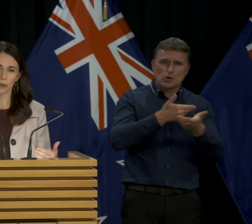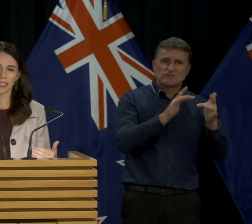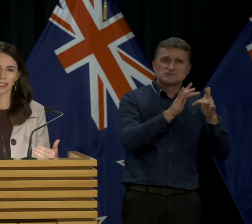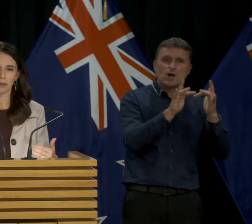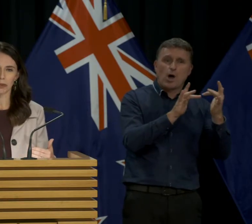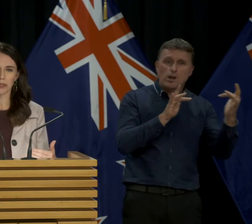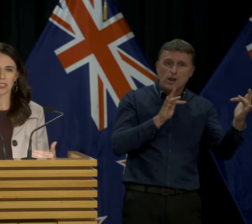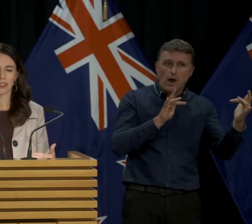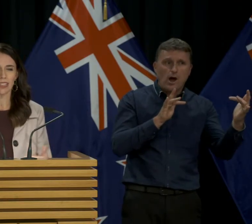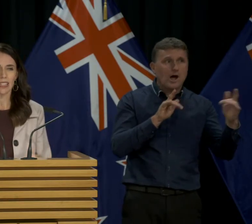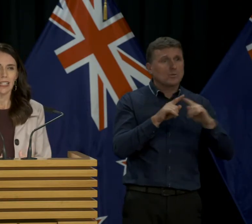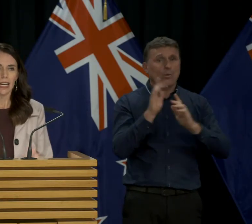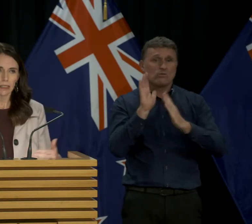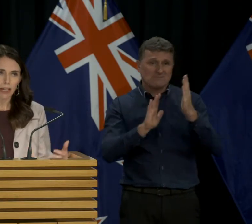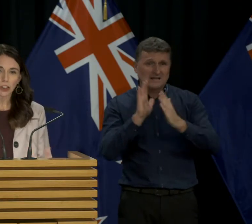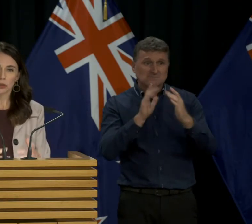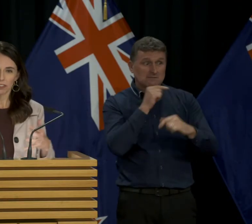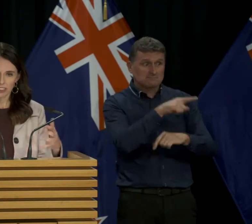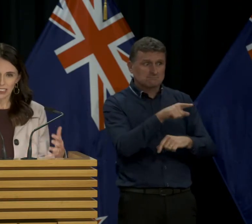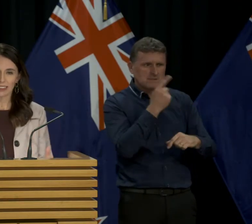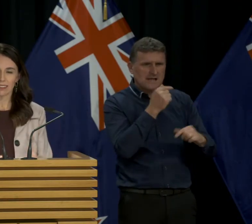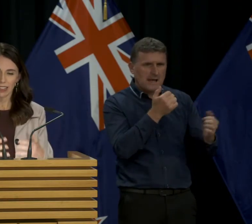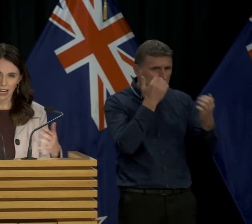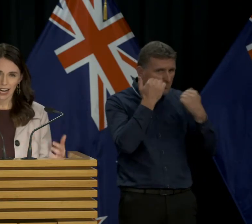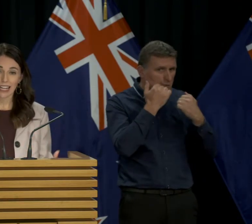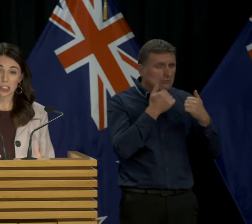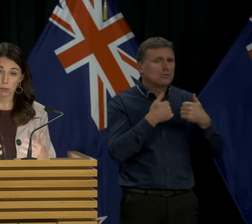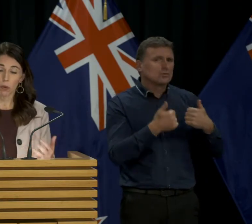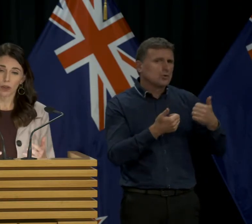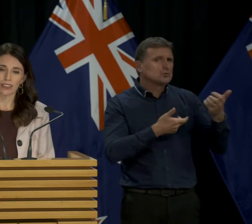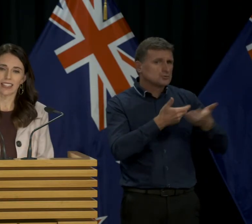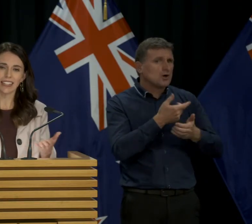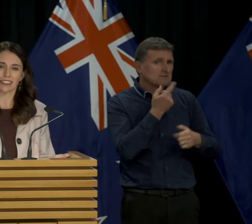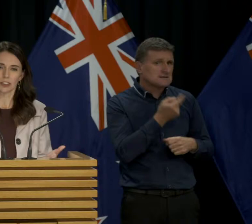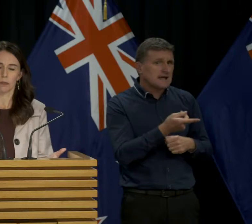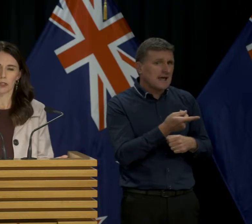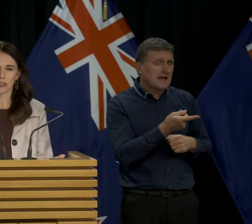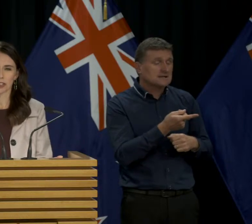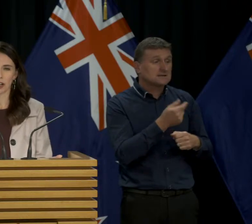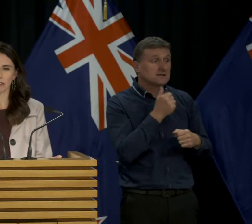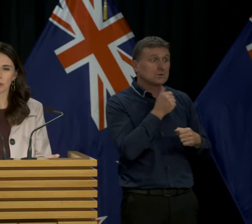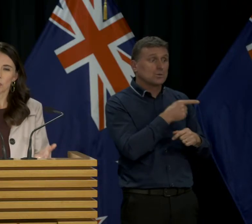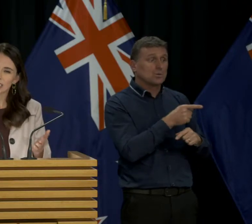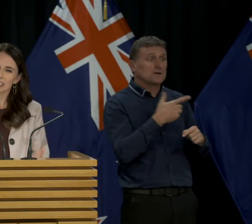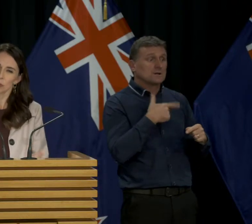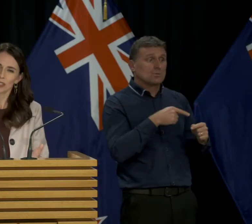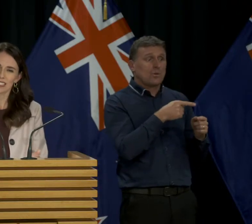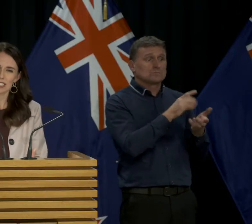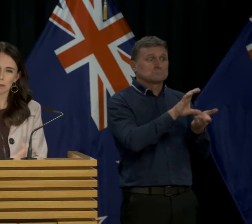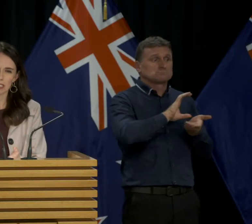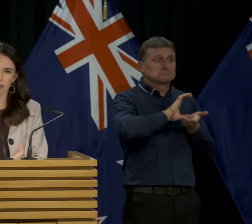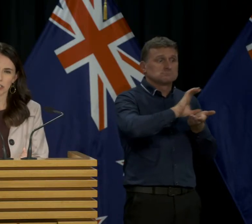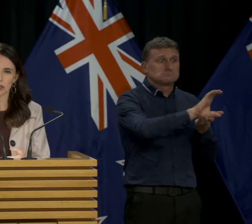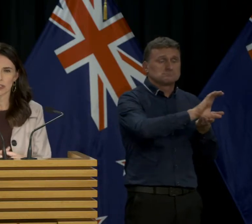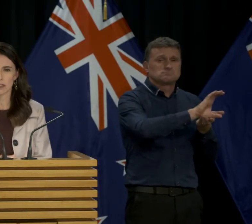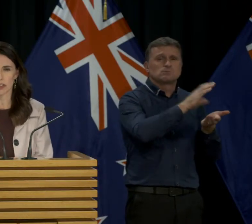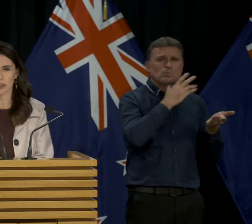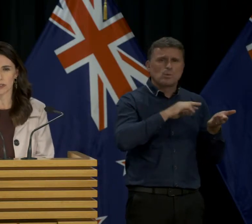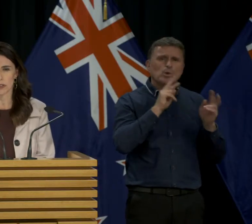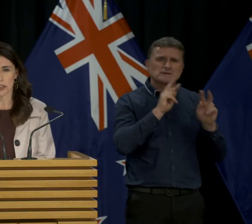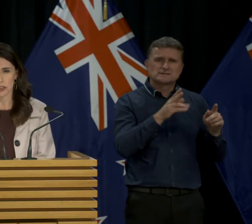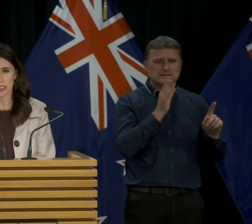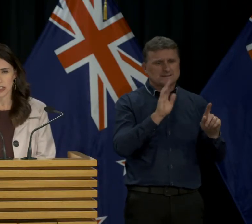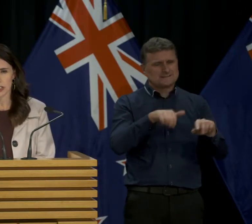as what you would get in person. As much as we've seen and supported that to emerge during COVID, we did want to see specific service